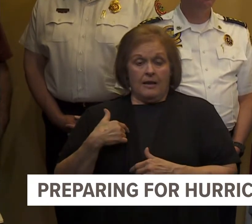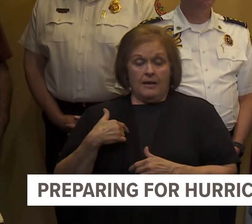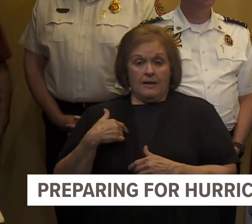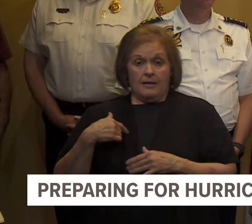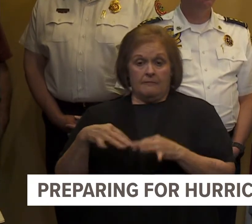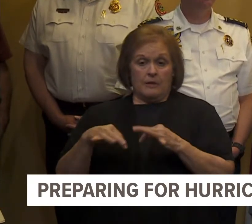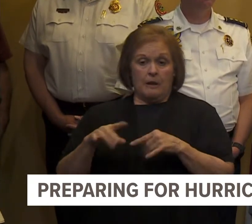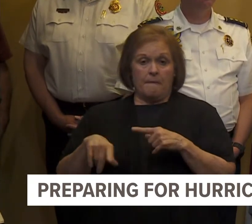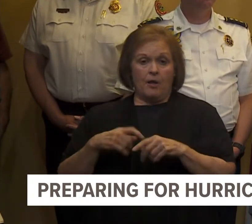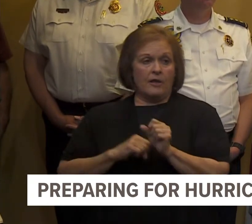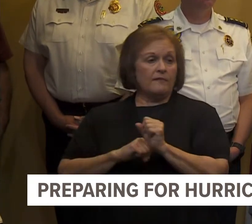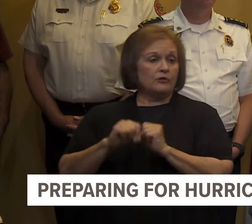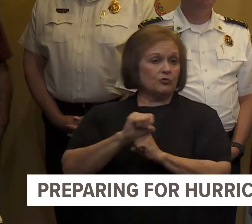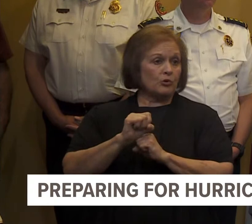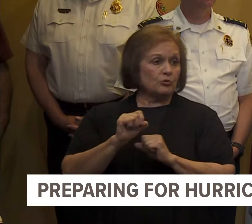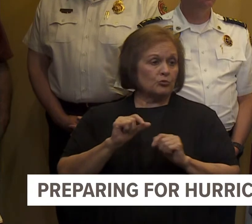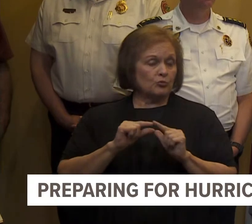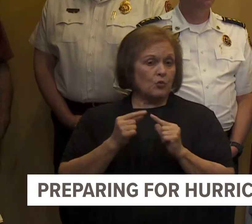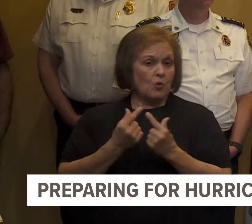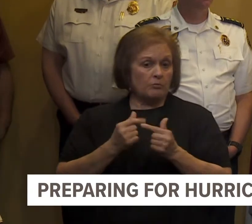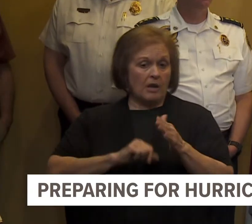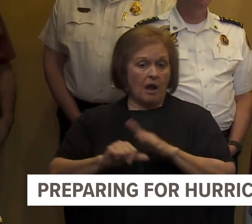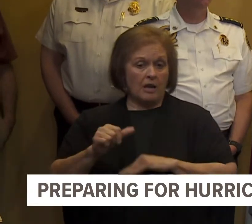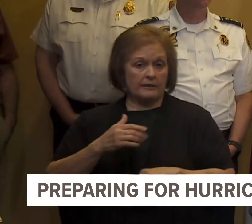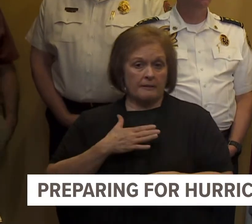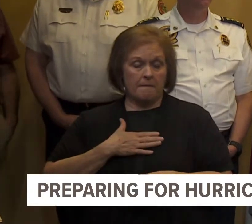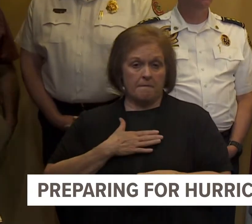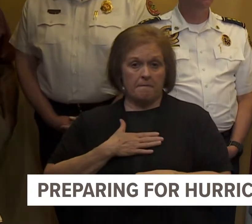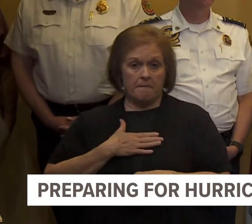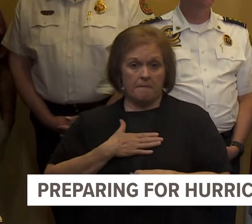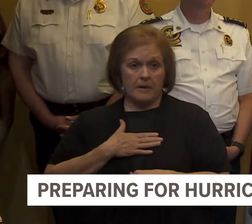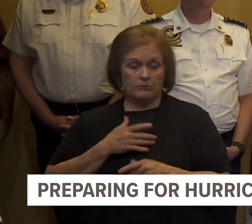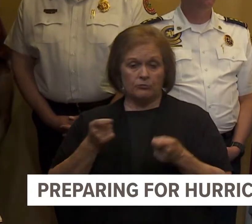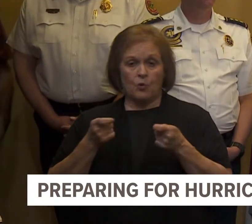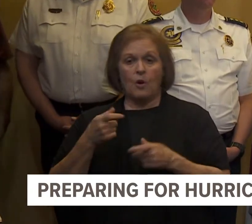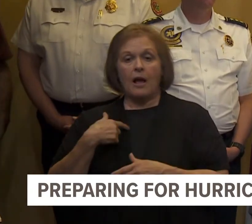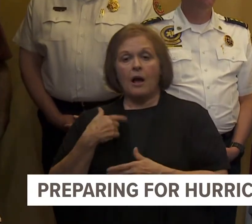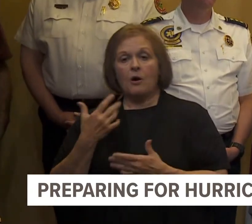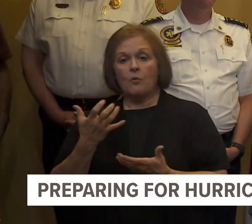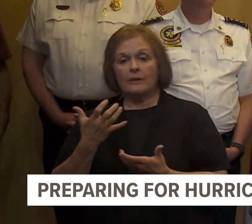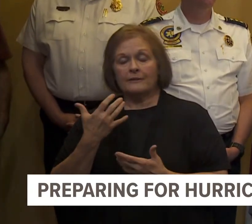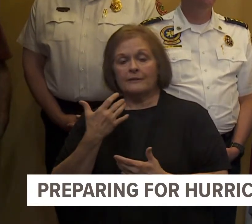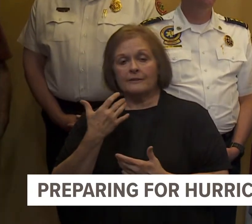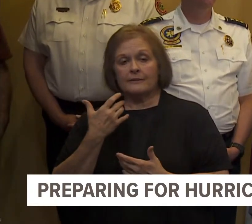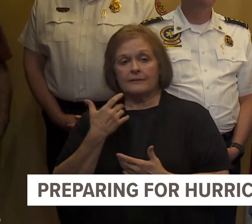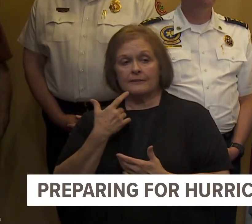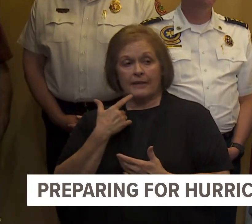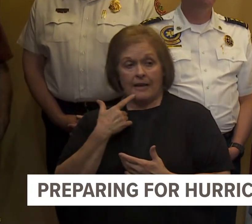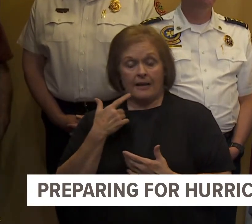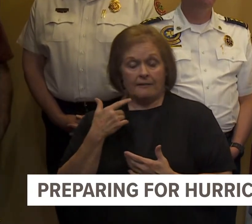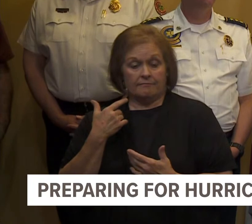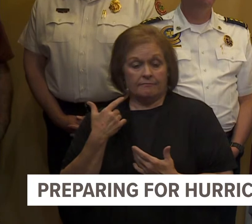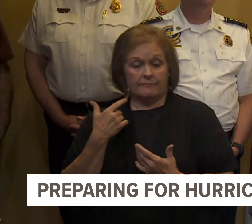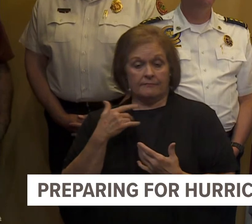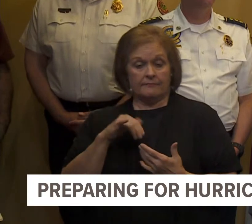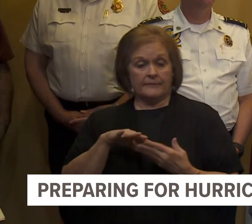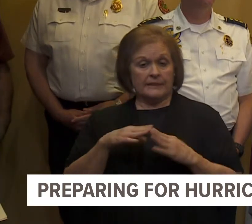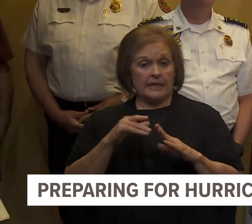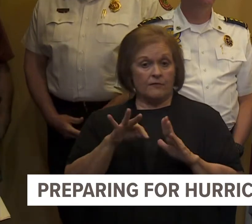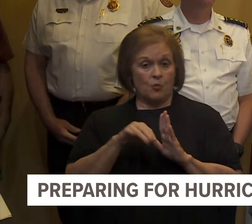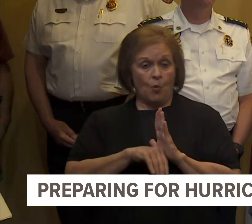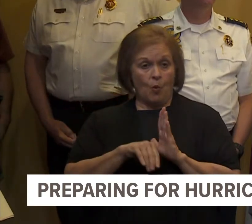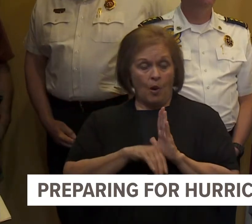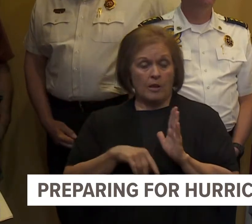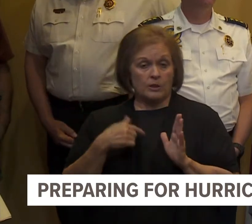the infrastructure groups under my purview. Firstly, I'd like to say that as the city of New Orleans,